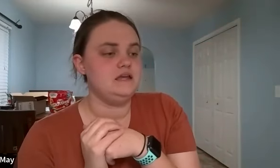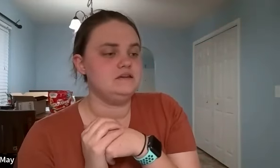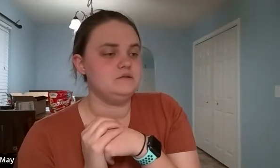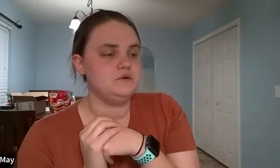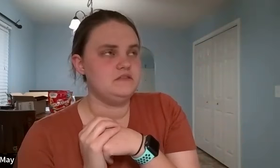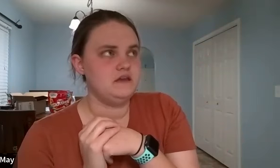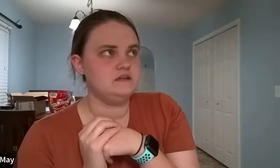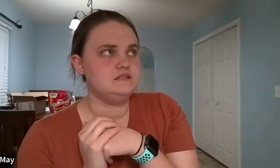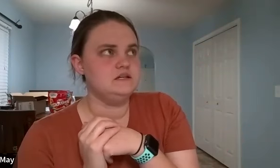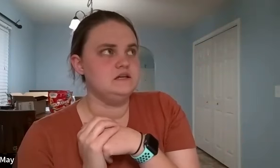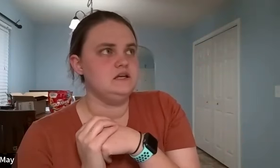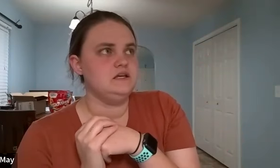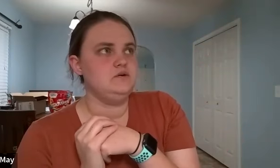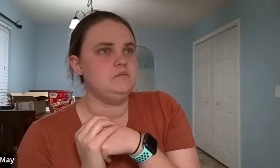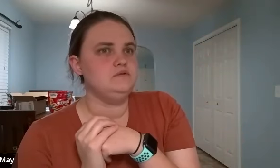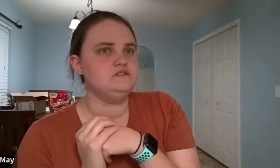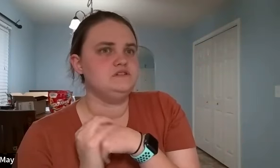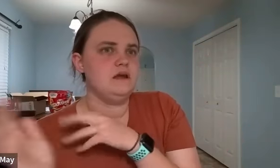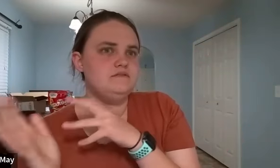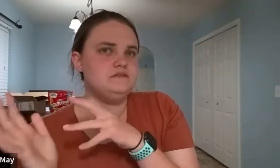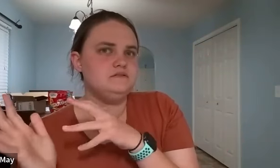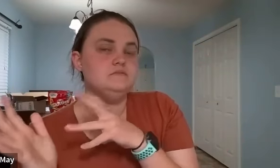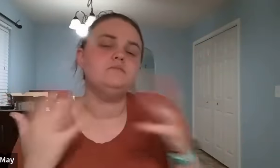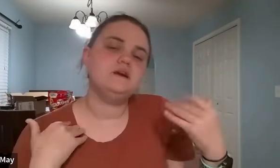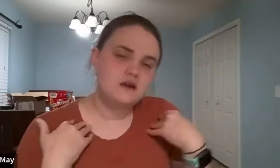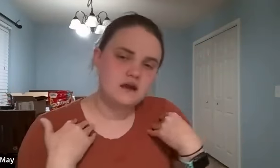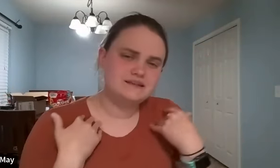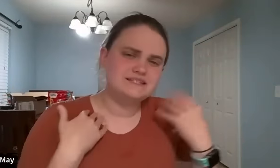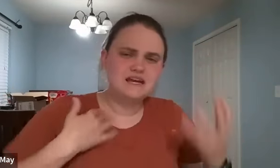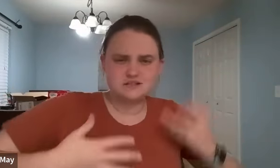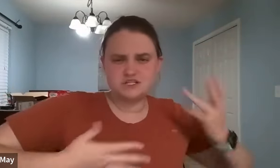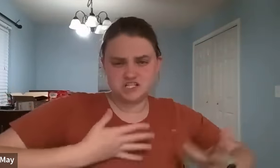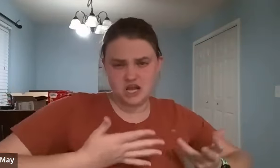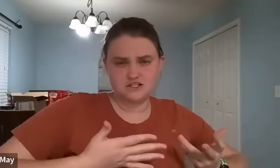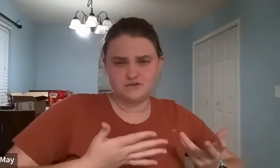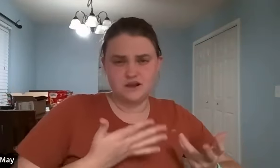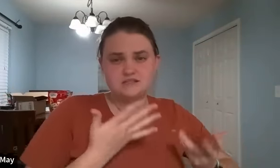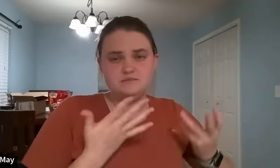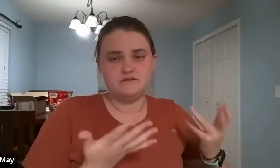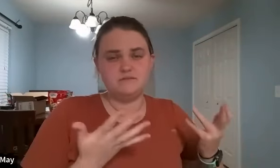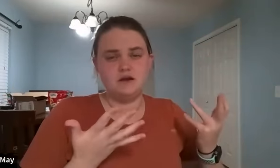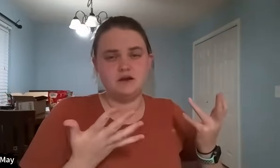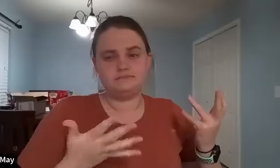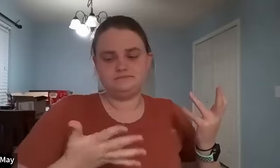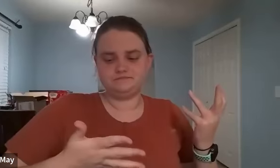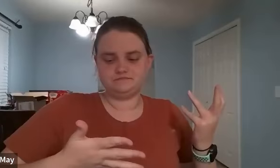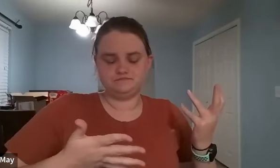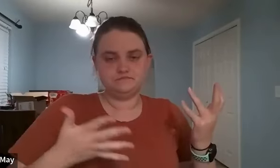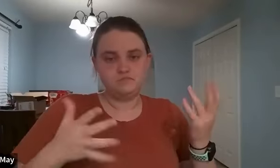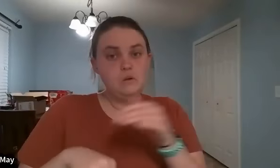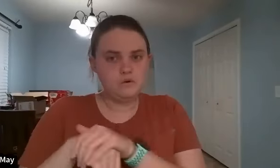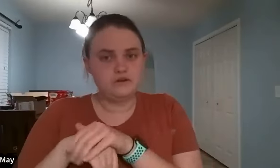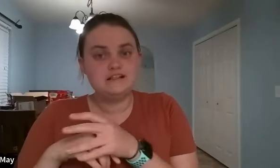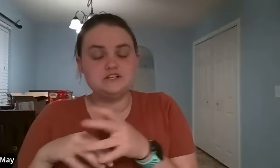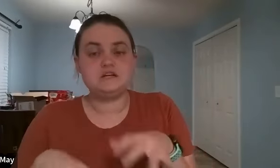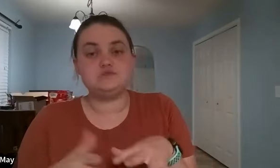And with it, you almost don't have to, it's not so much a challenge for us, but with our English, because we've